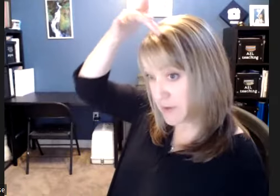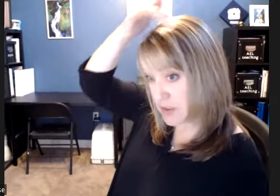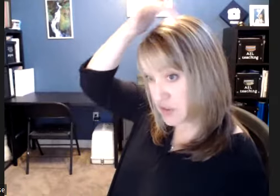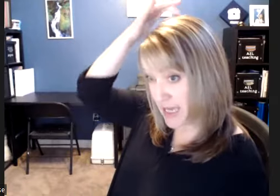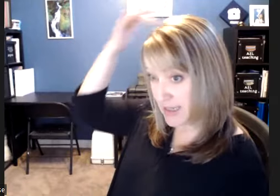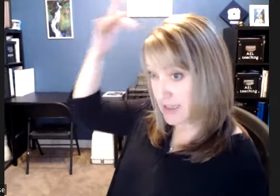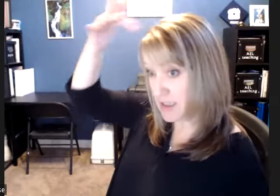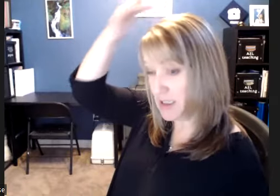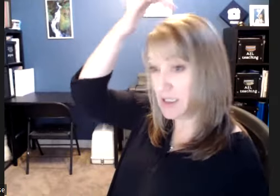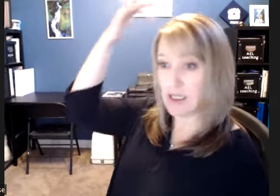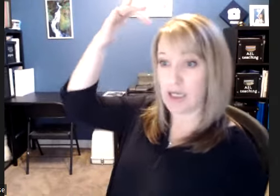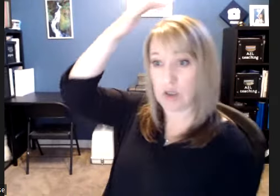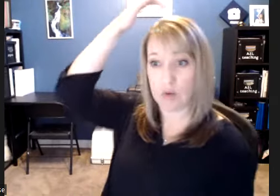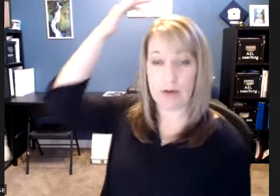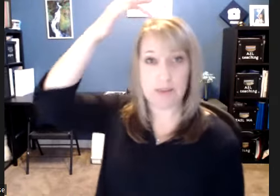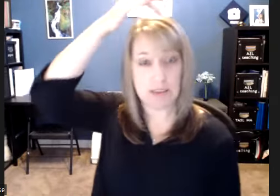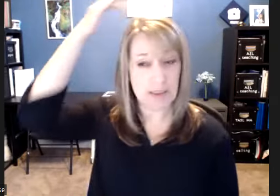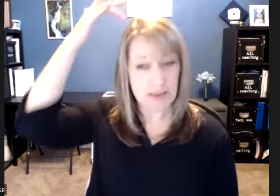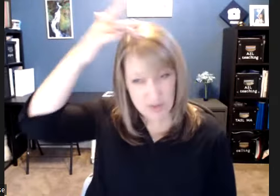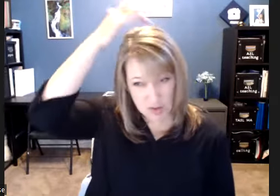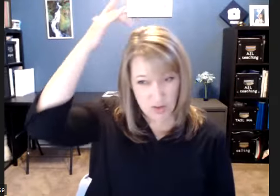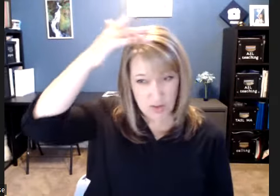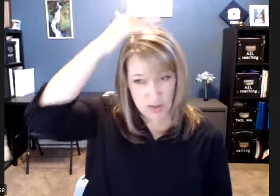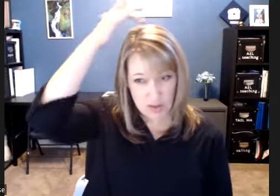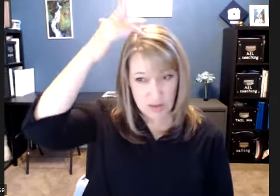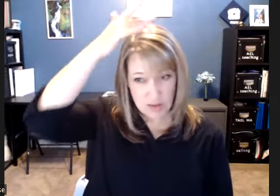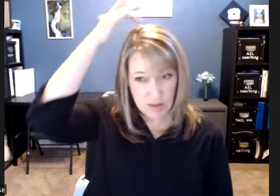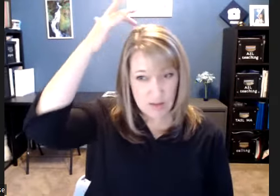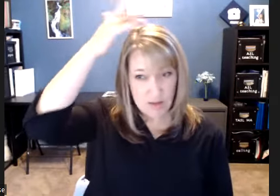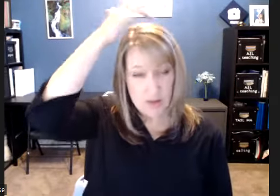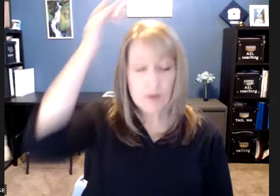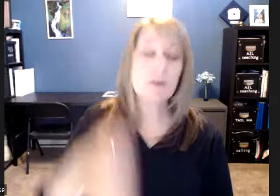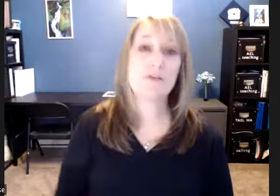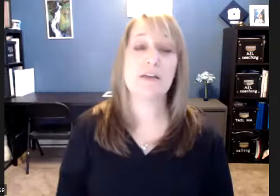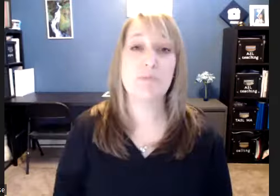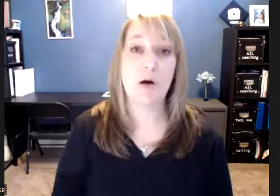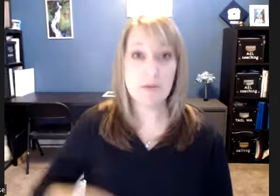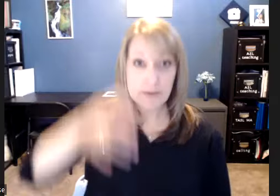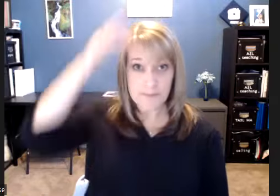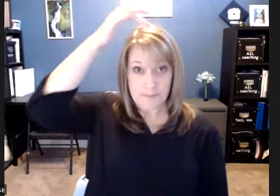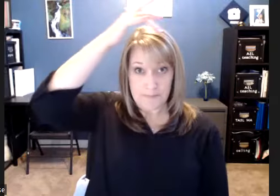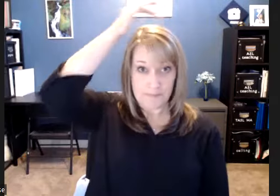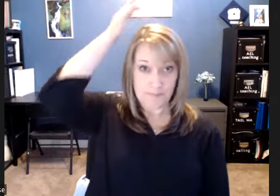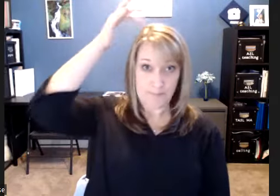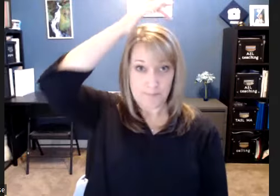finger at your head and go around in a circle. So that's bald.